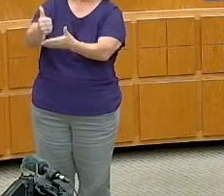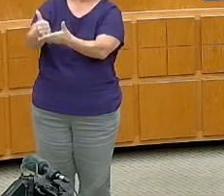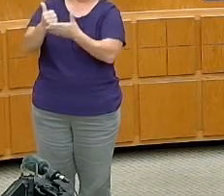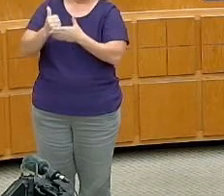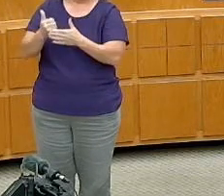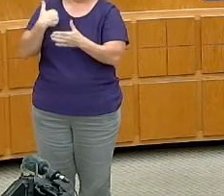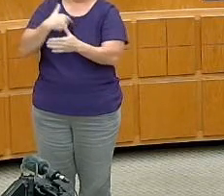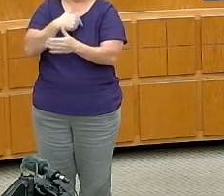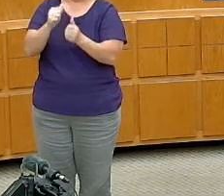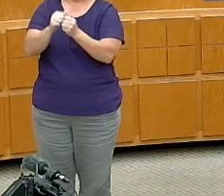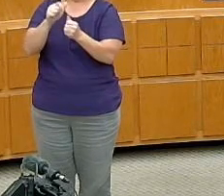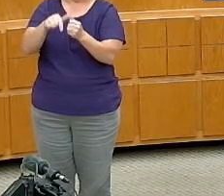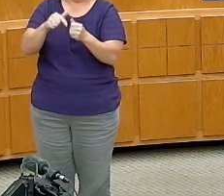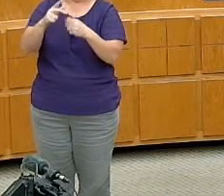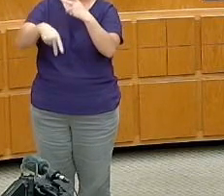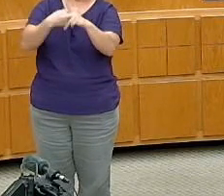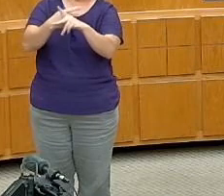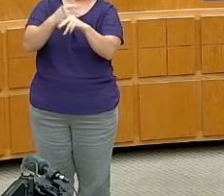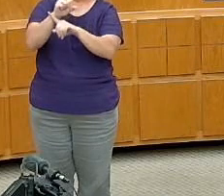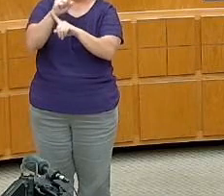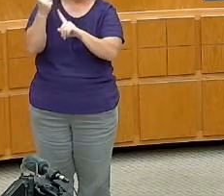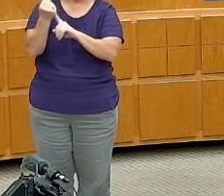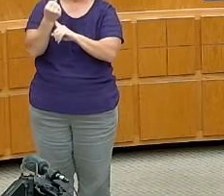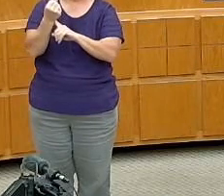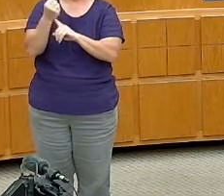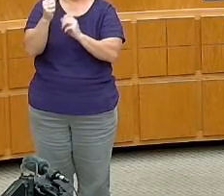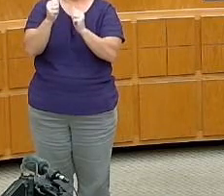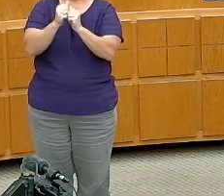this, COVID-19, as a